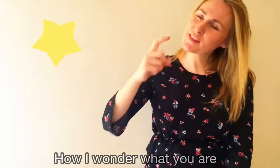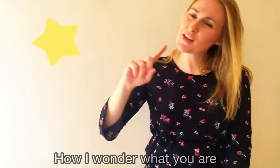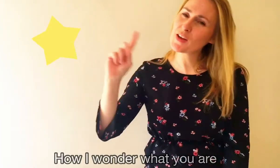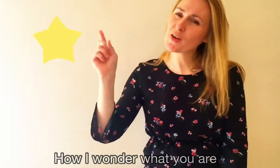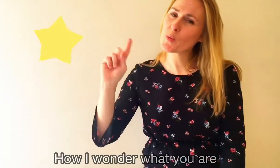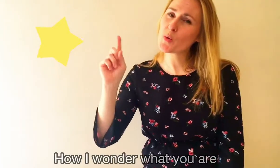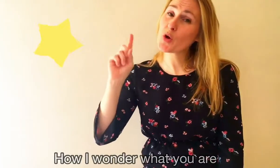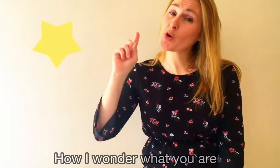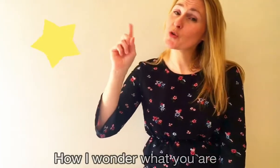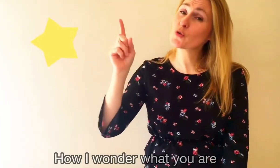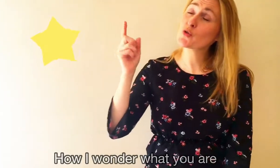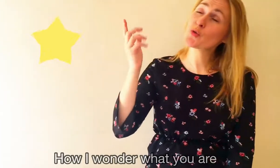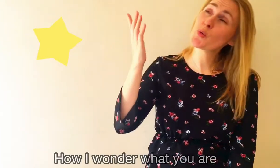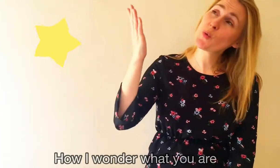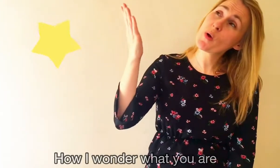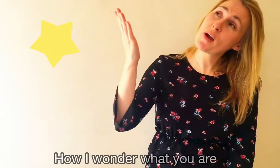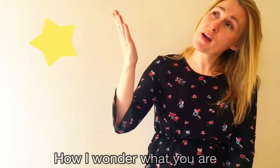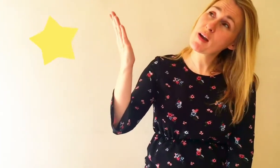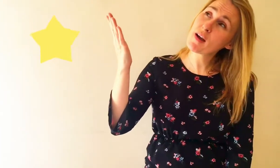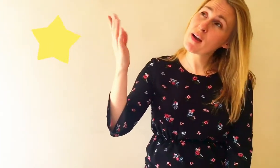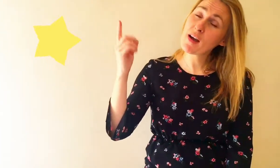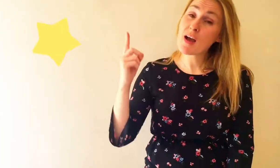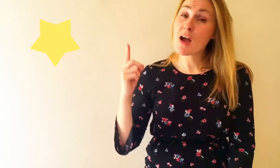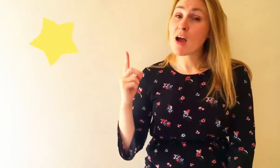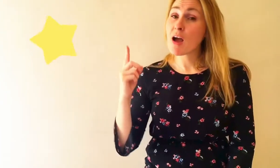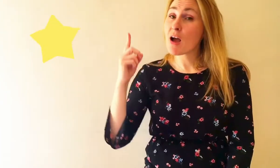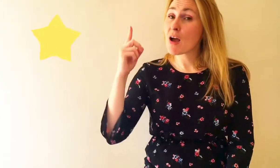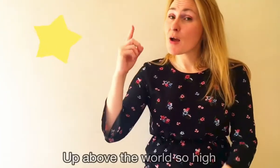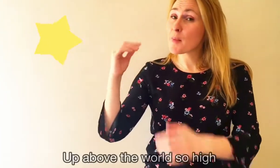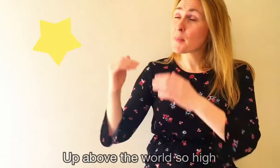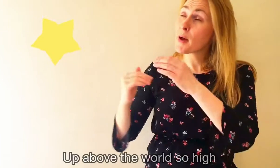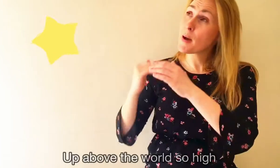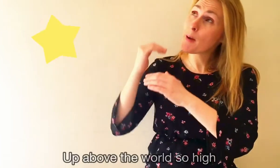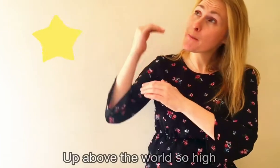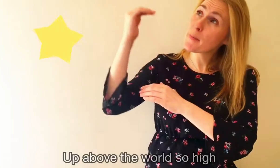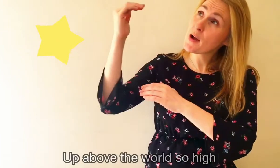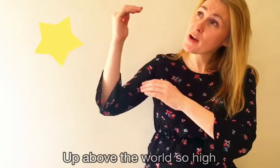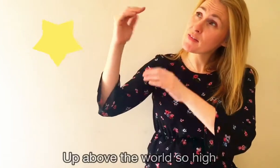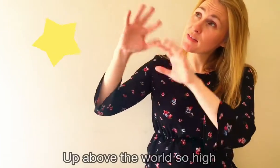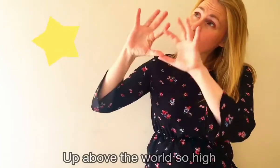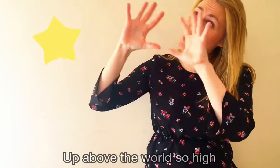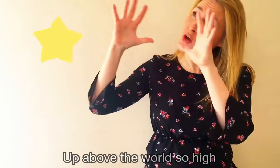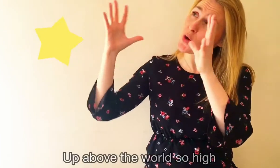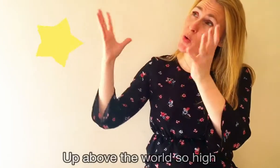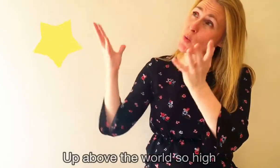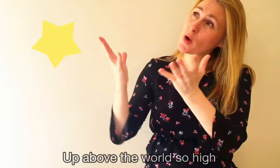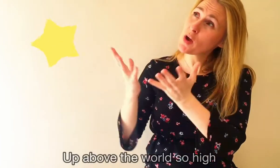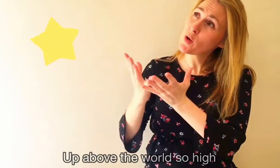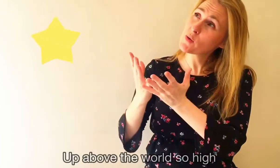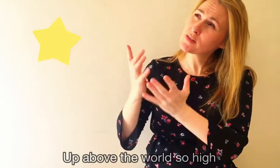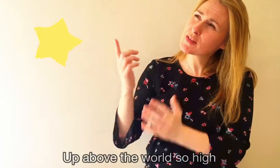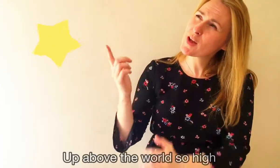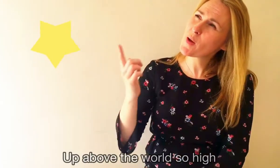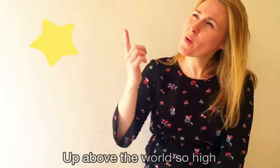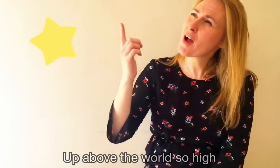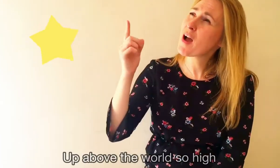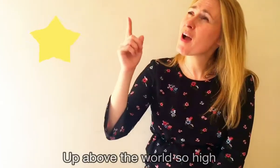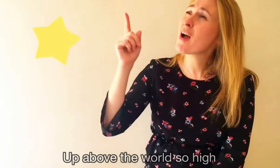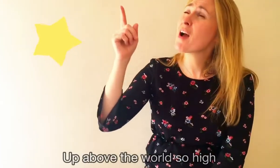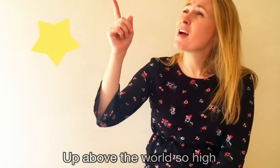what you are Up above the world so high